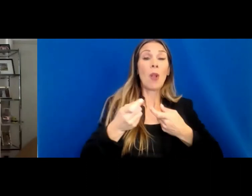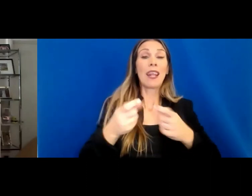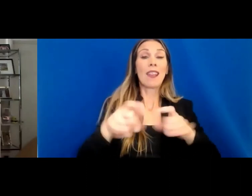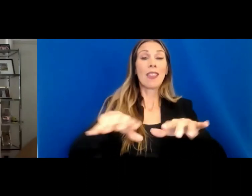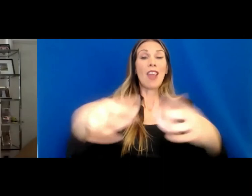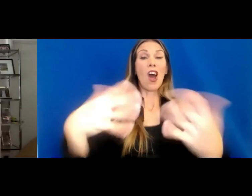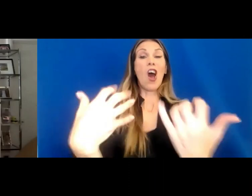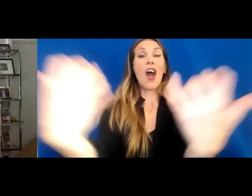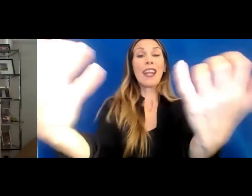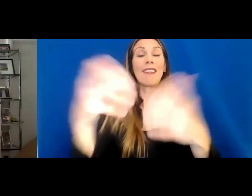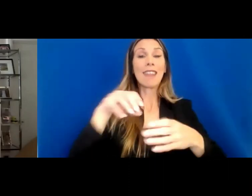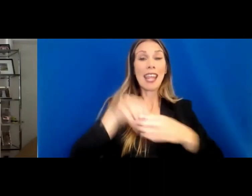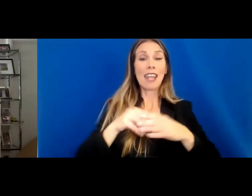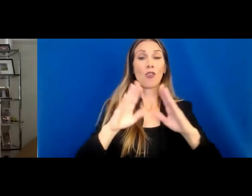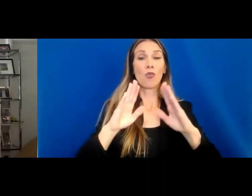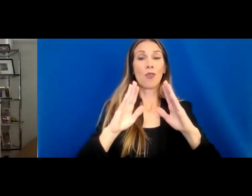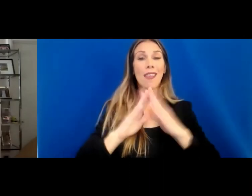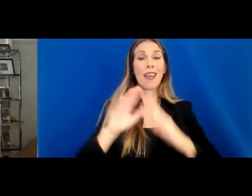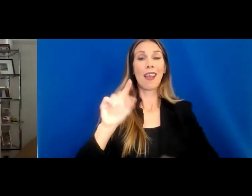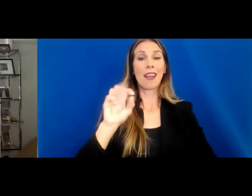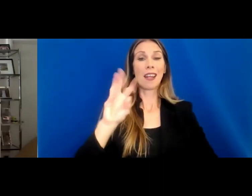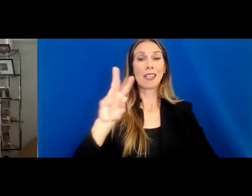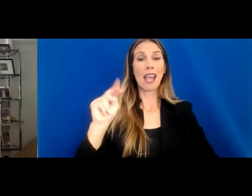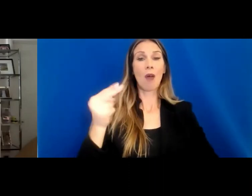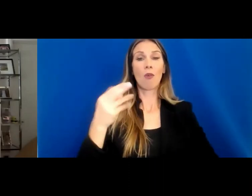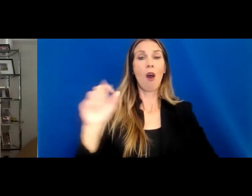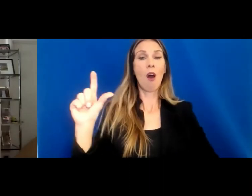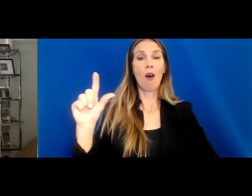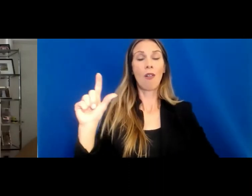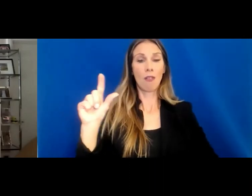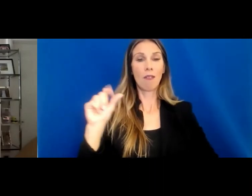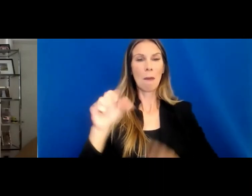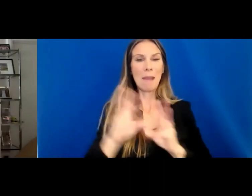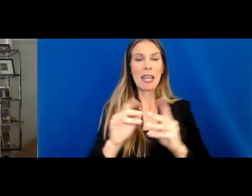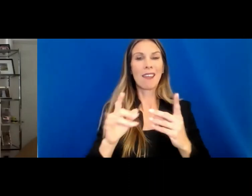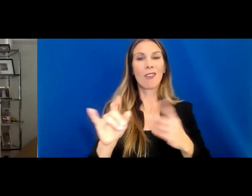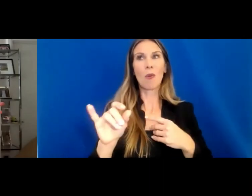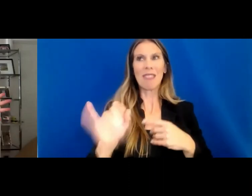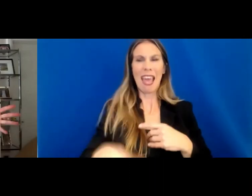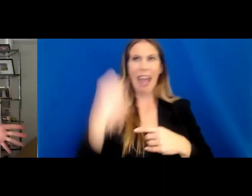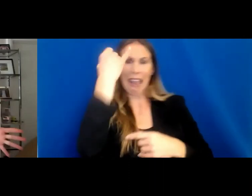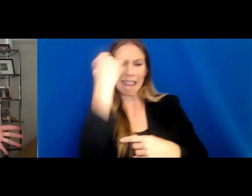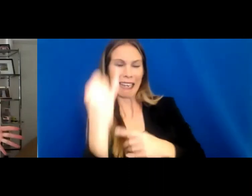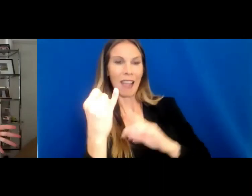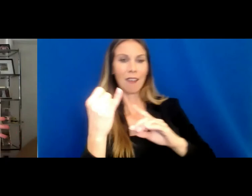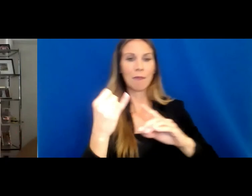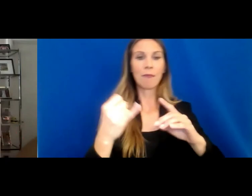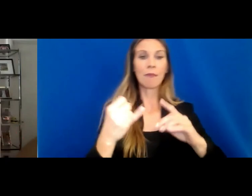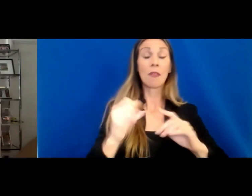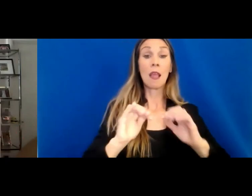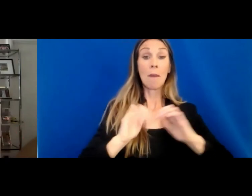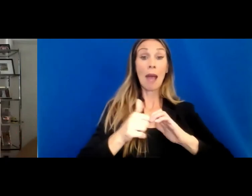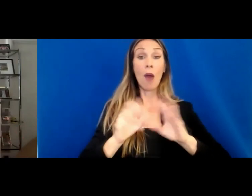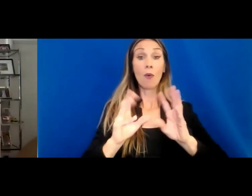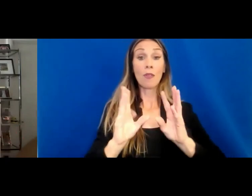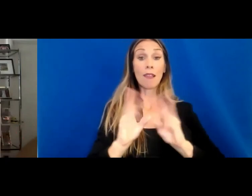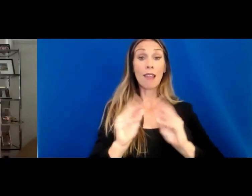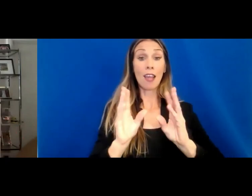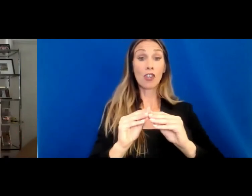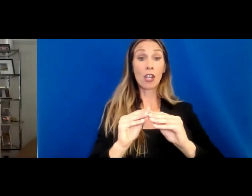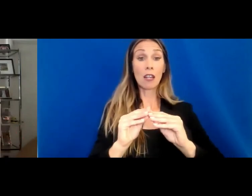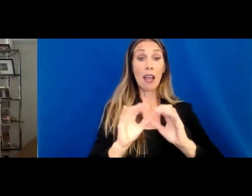environment with, and that can unfold exactly like that. So how the session submissions,